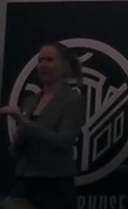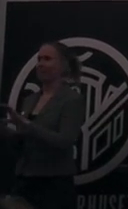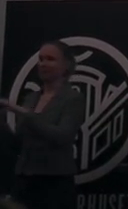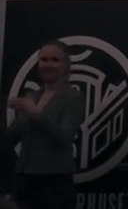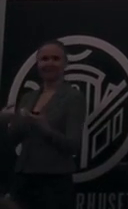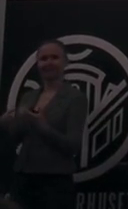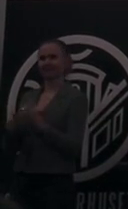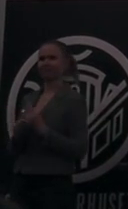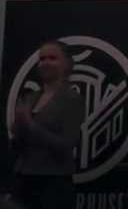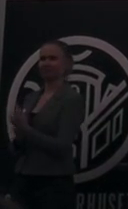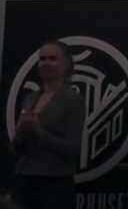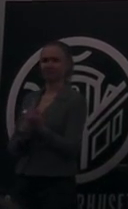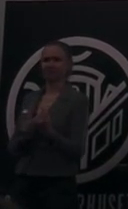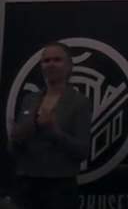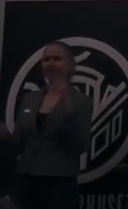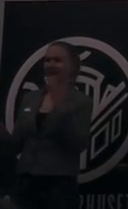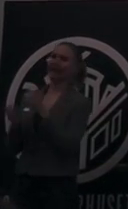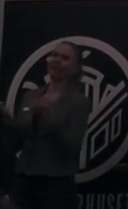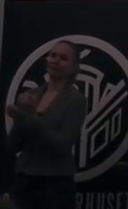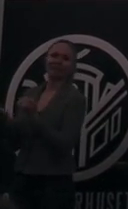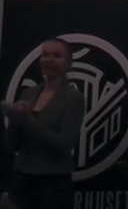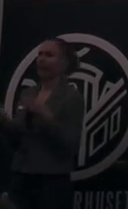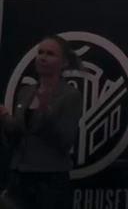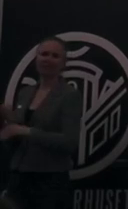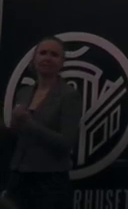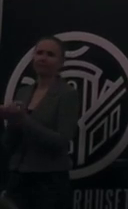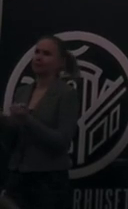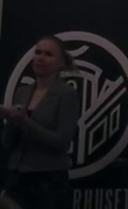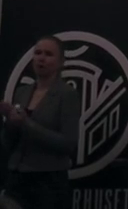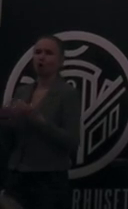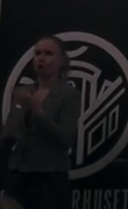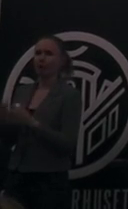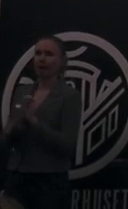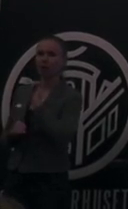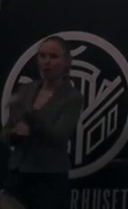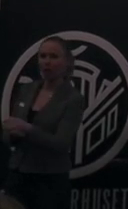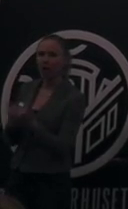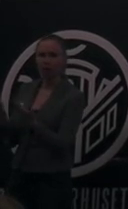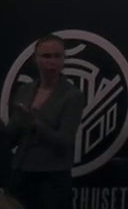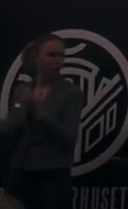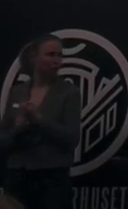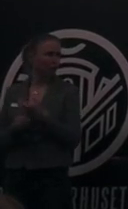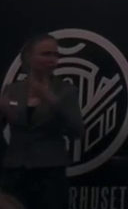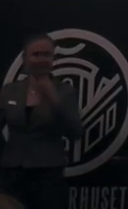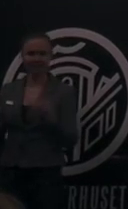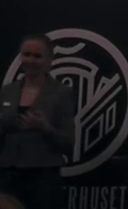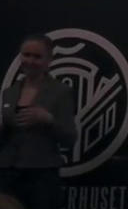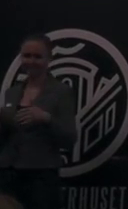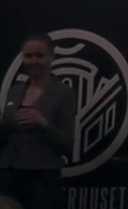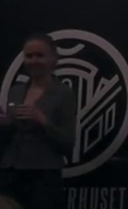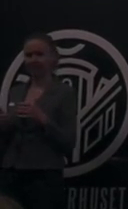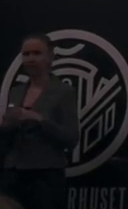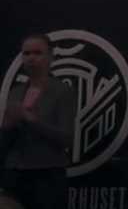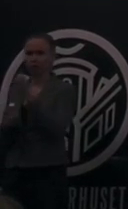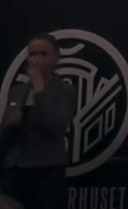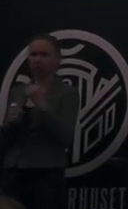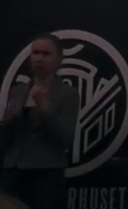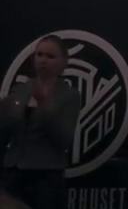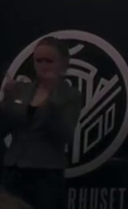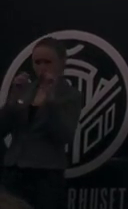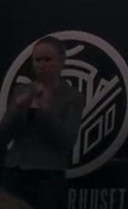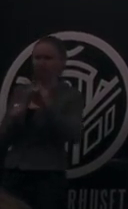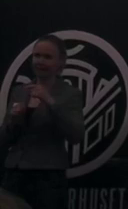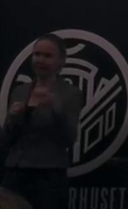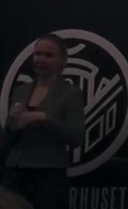know you guys are going to have a couple parties this week, and I usually come in, I get to do things like this, and then I try to get some sleep for my next flight or